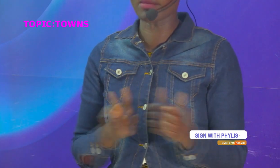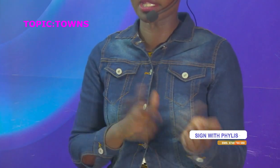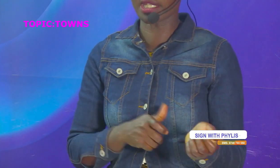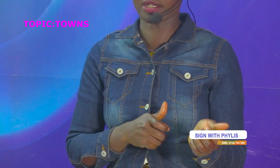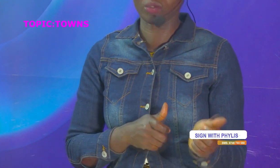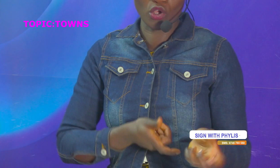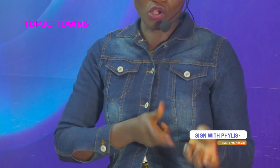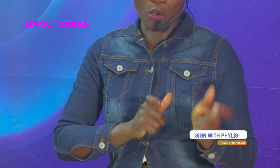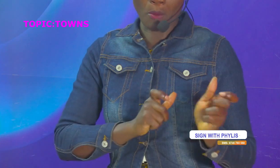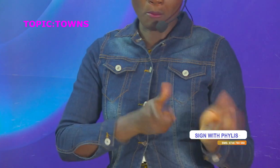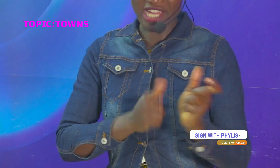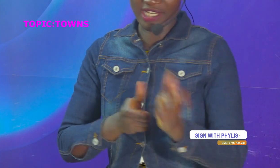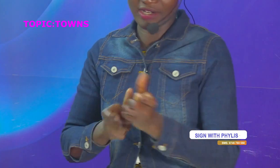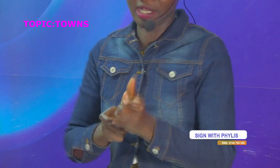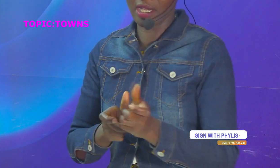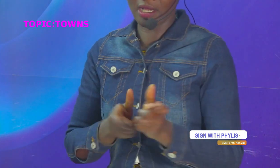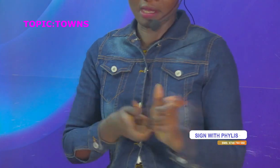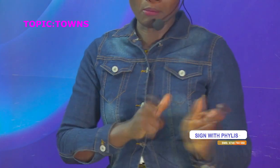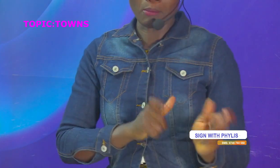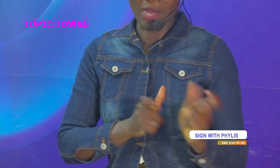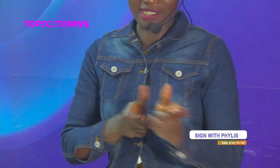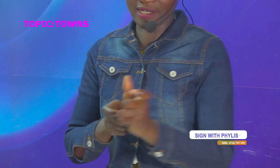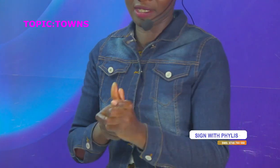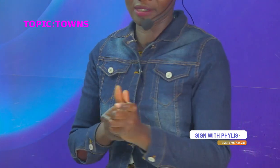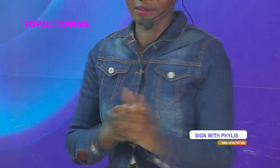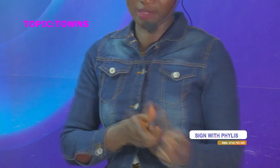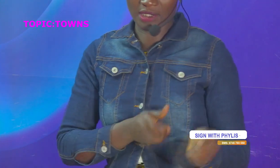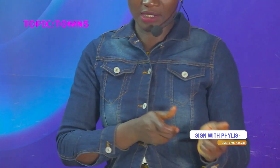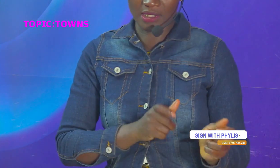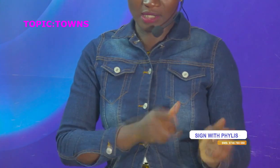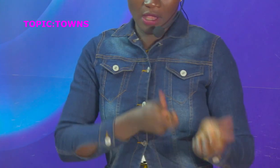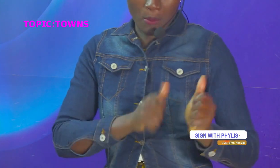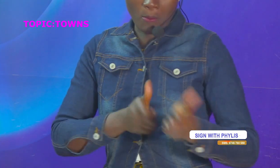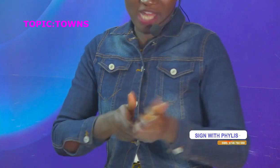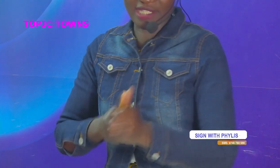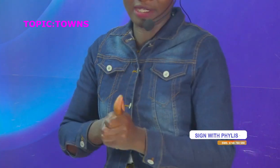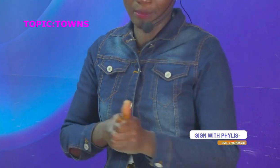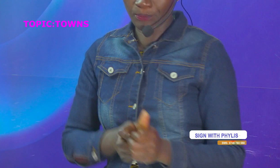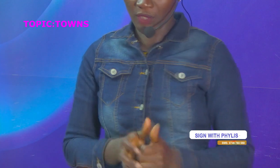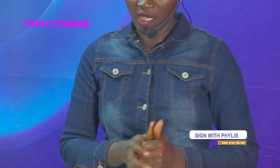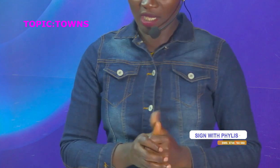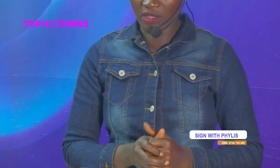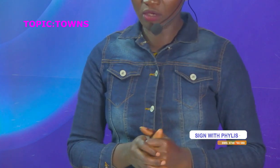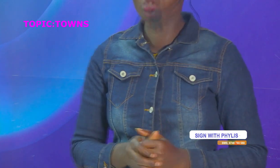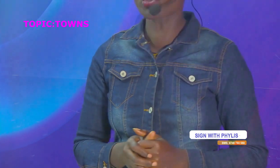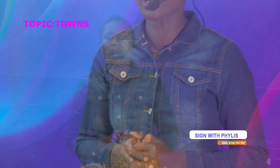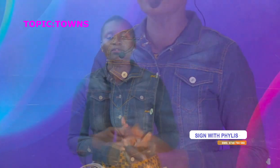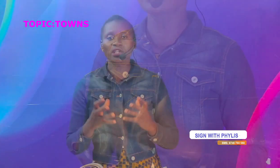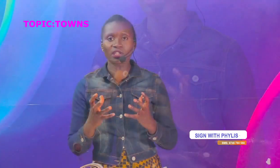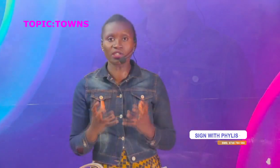So Mandera, Mandera. It is Mandera. And then also have Isiolo. How